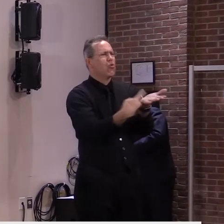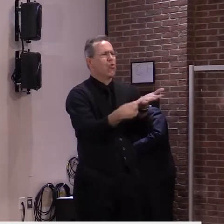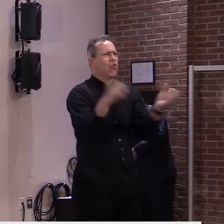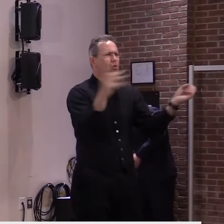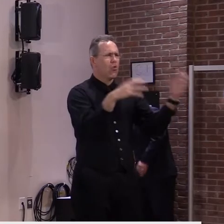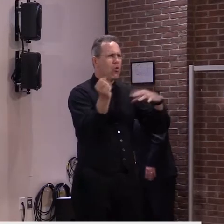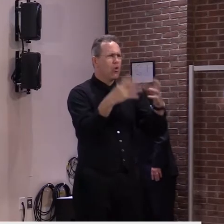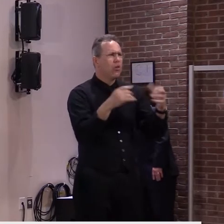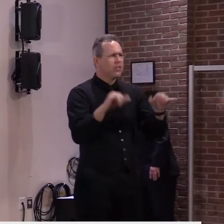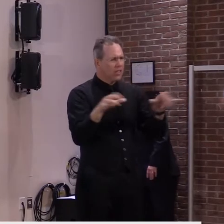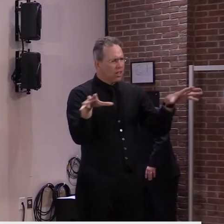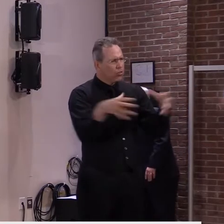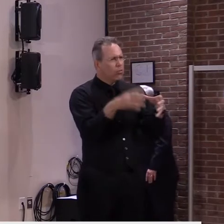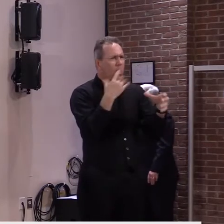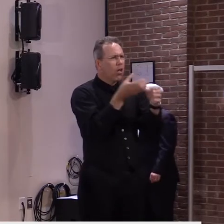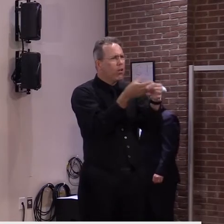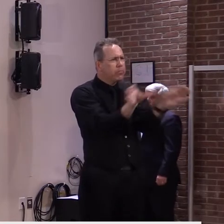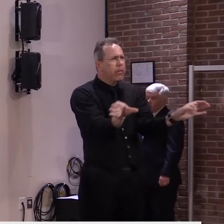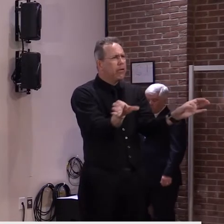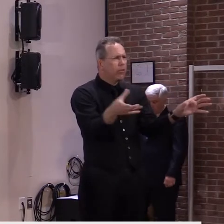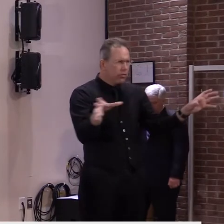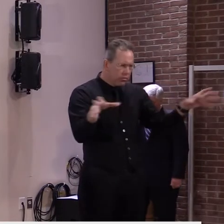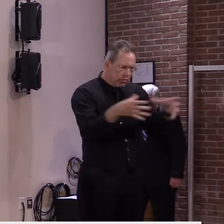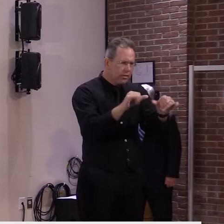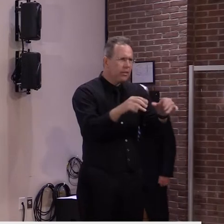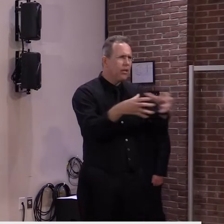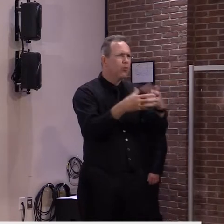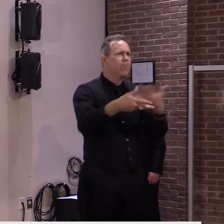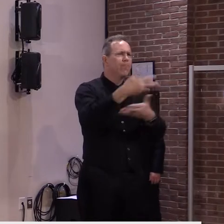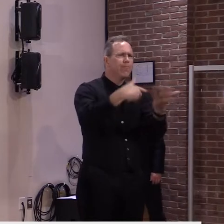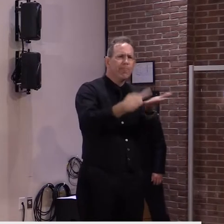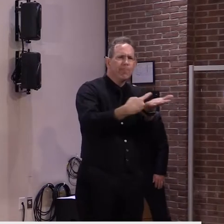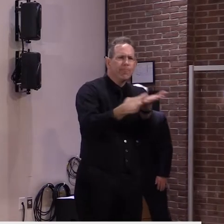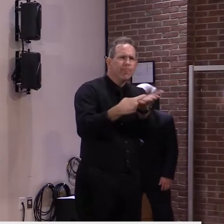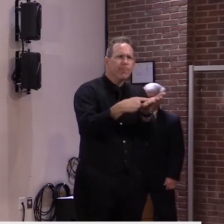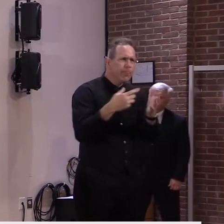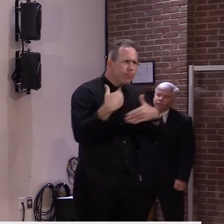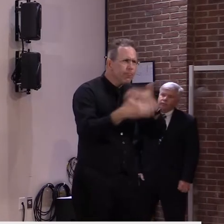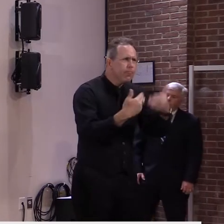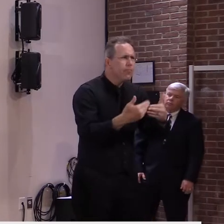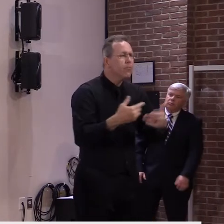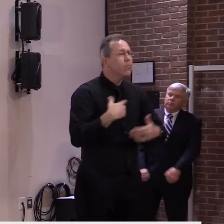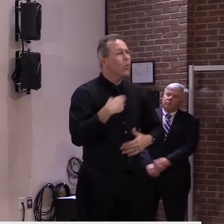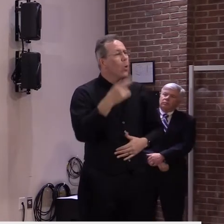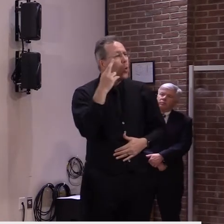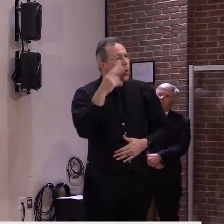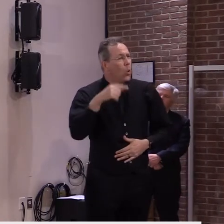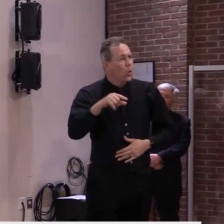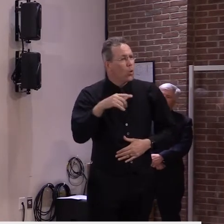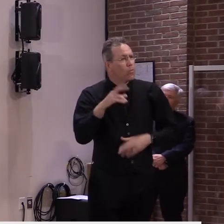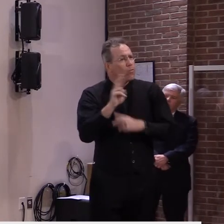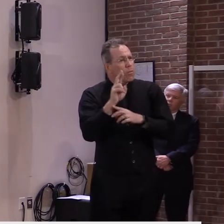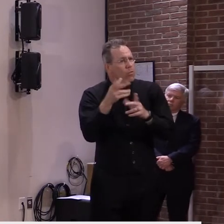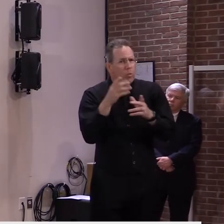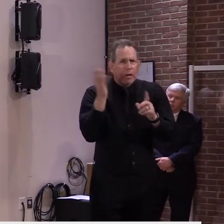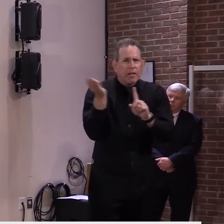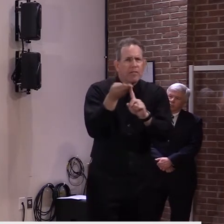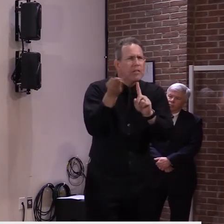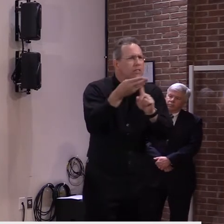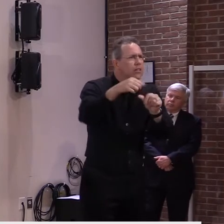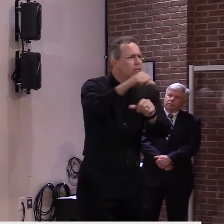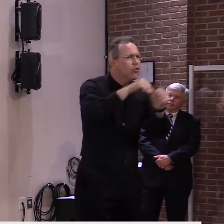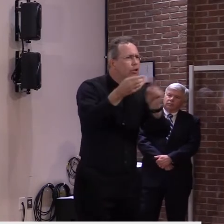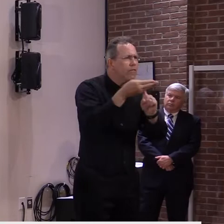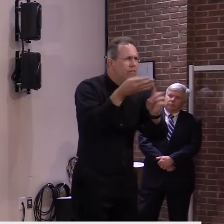problematic for the party, and to again try to agree on the principles that brought us to the party to begin